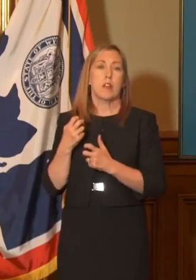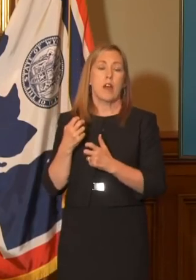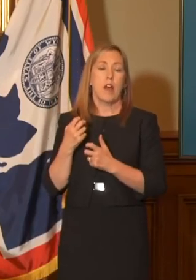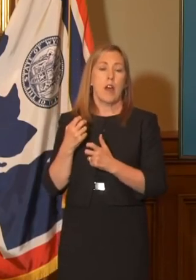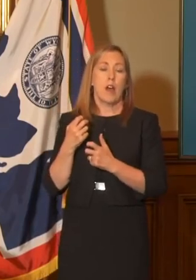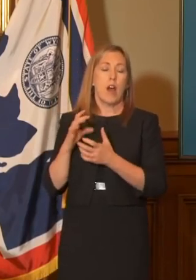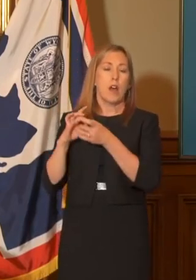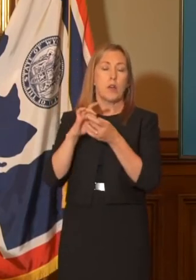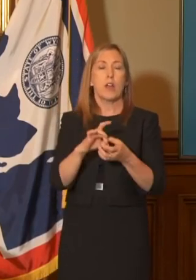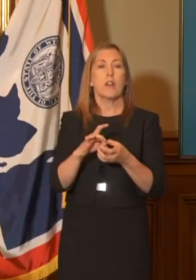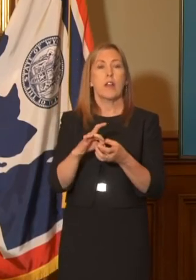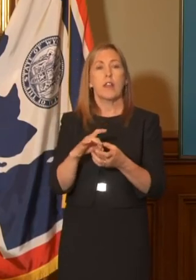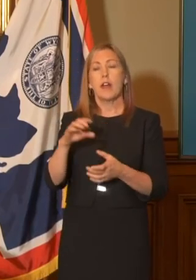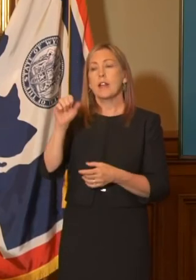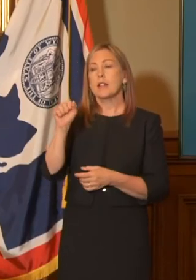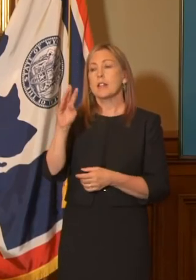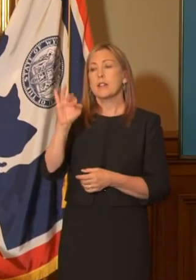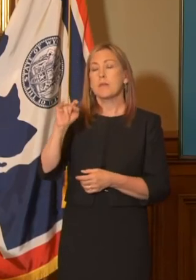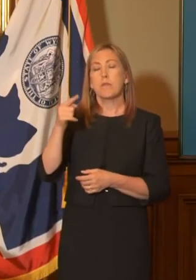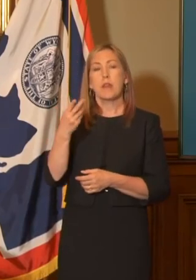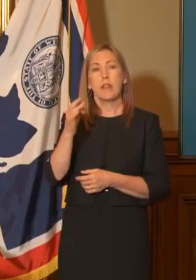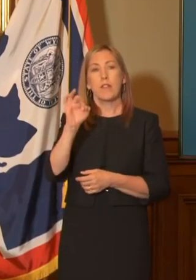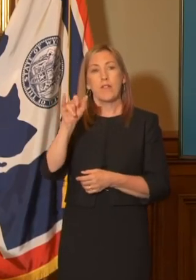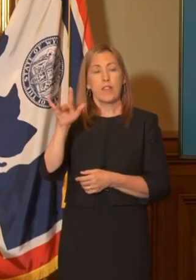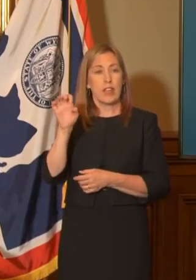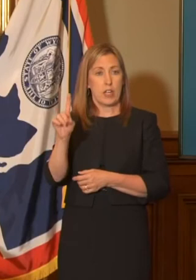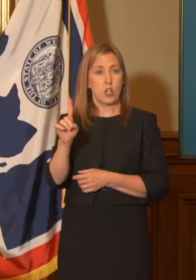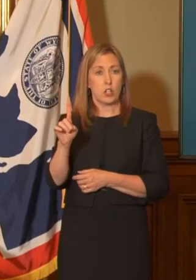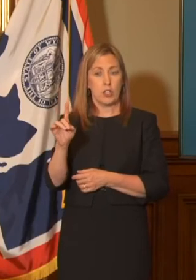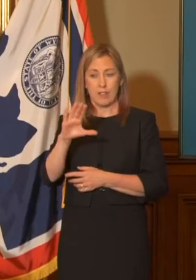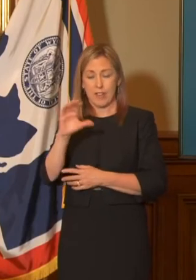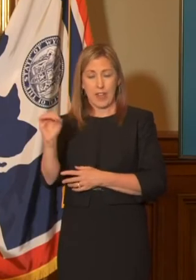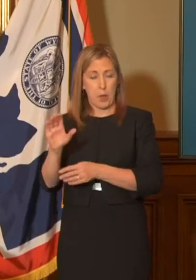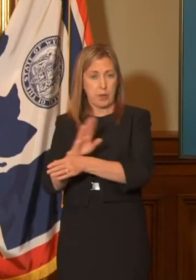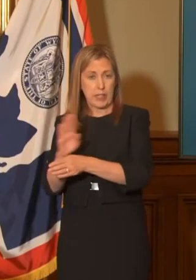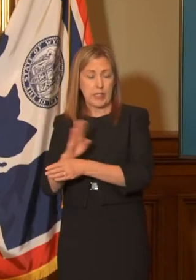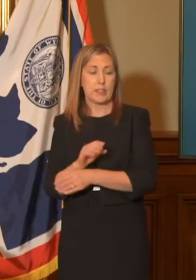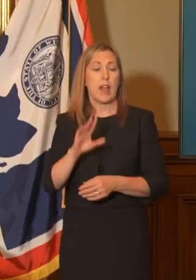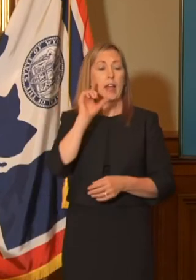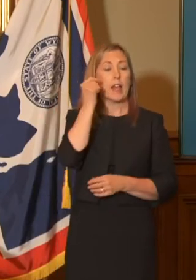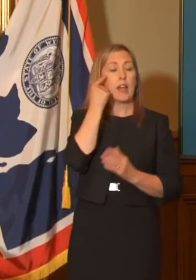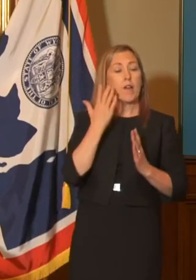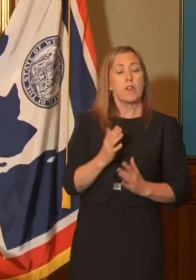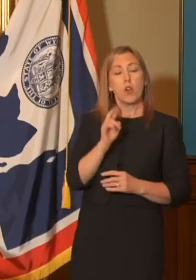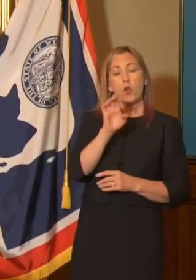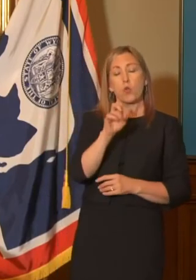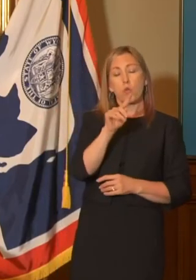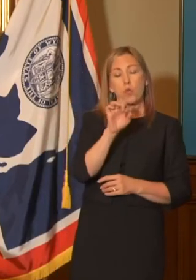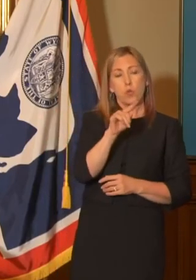plant, and also Governor Ricketts, because they've also had issues in Nebraska, and as has Governor Pollack in